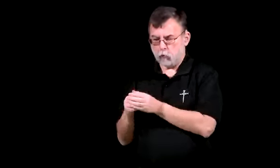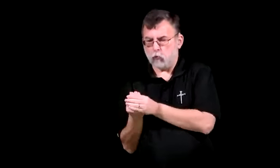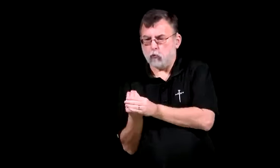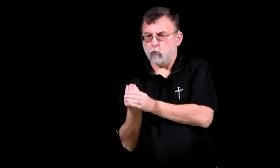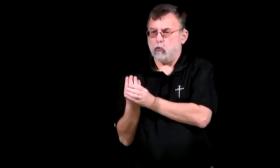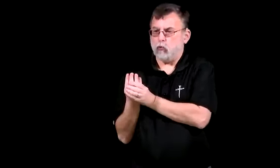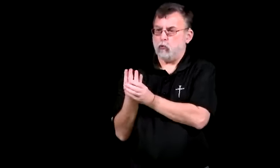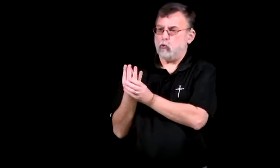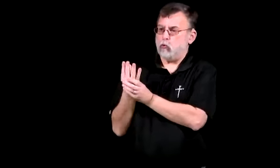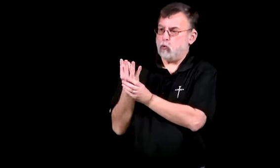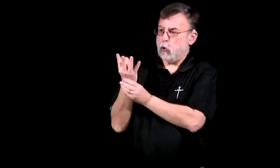thrive